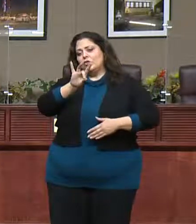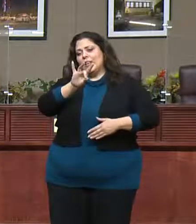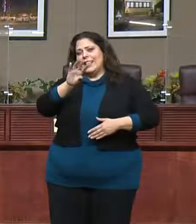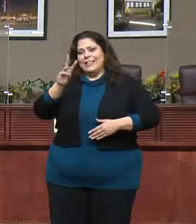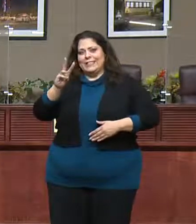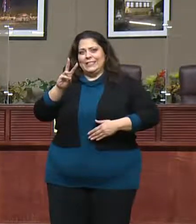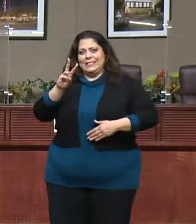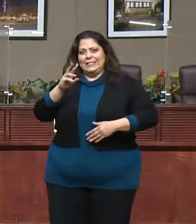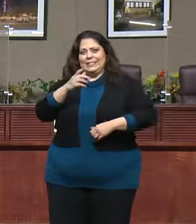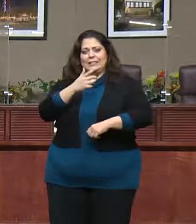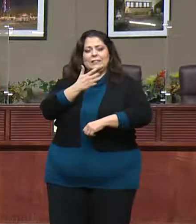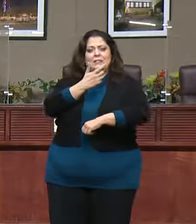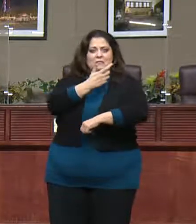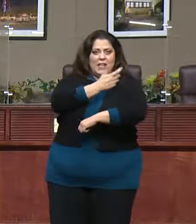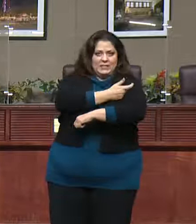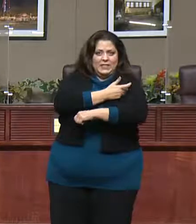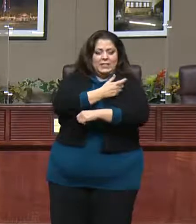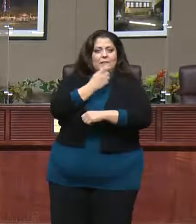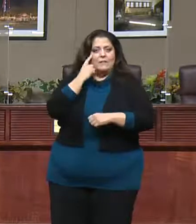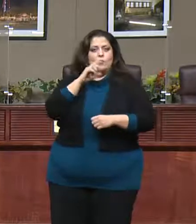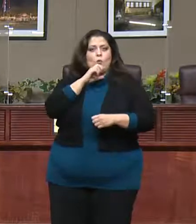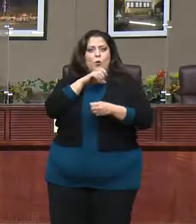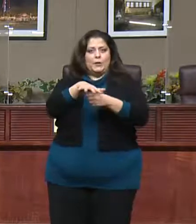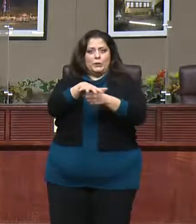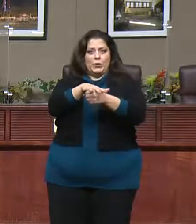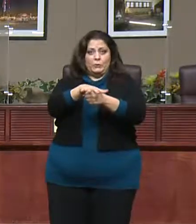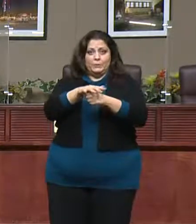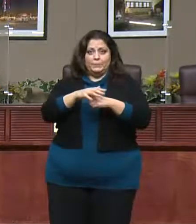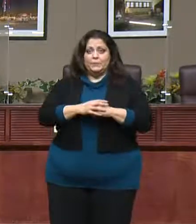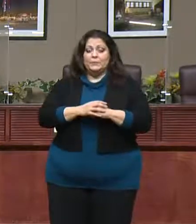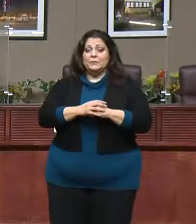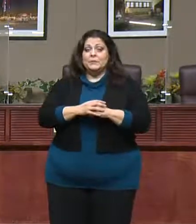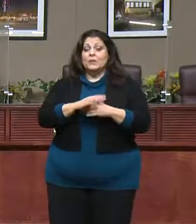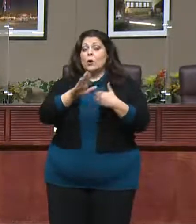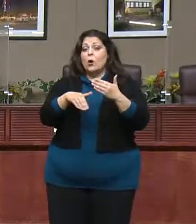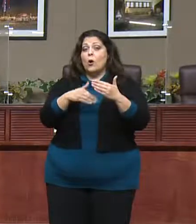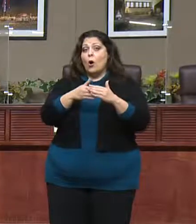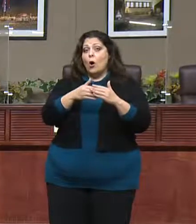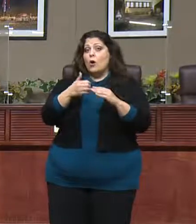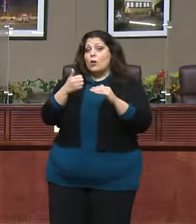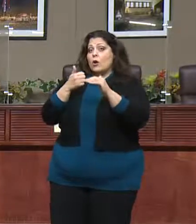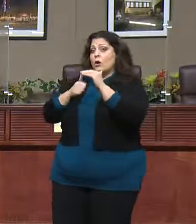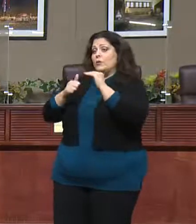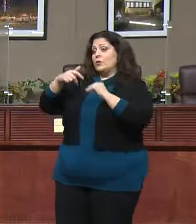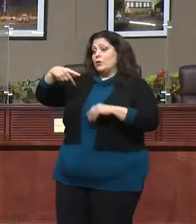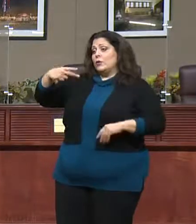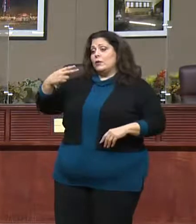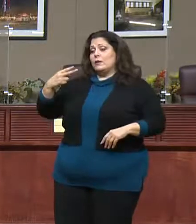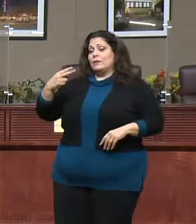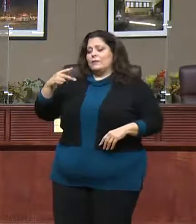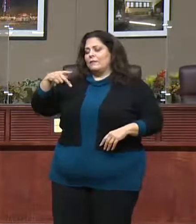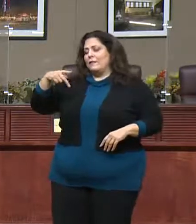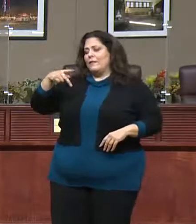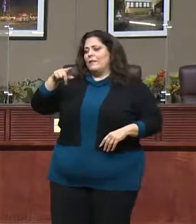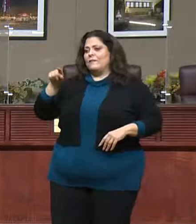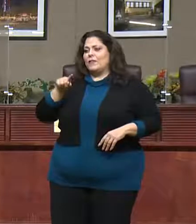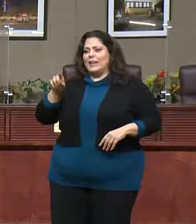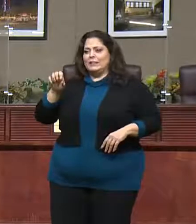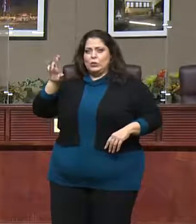5,486 dosage of vaccines. They are all Pfizer. And just to give you an idea, and this will pick